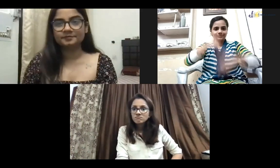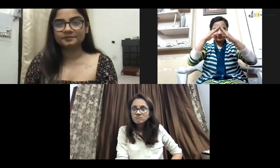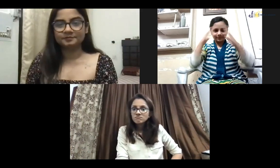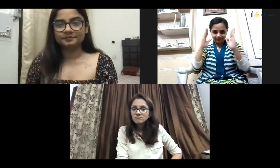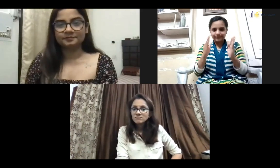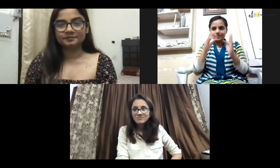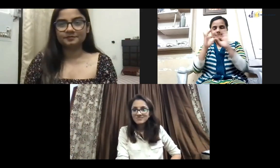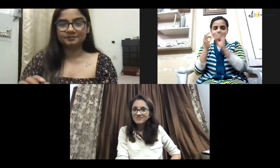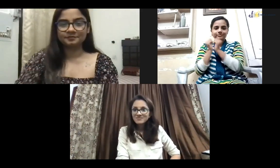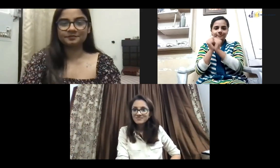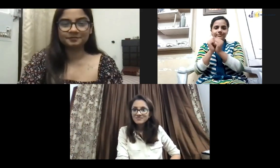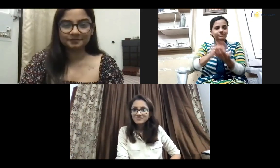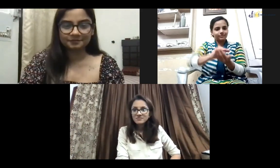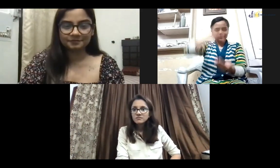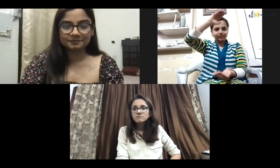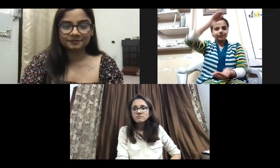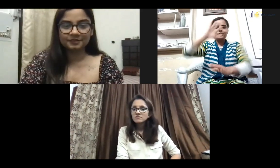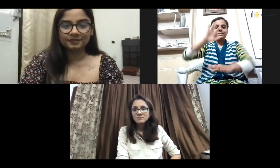I'm just